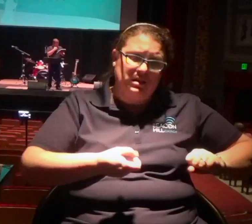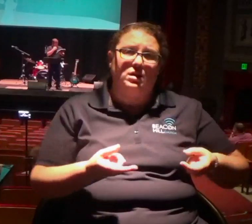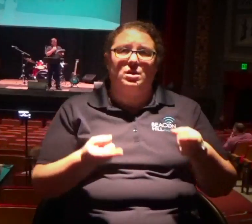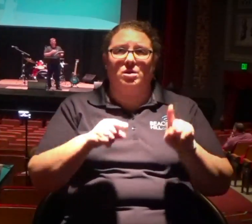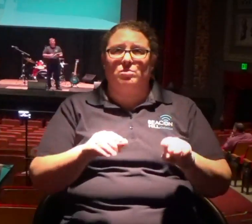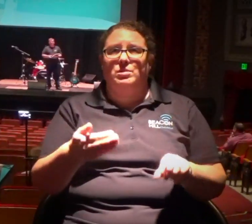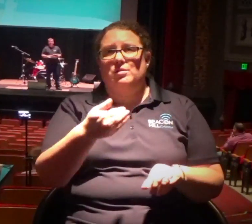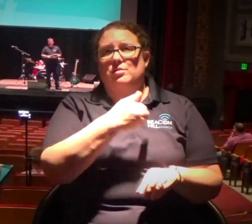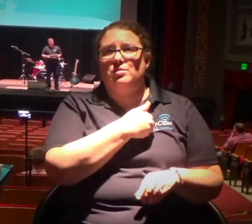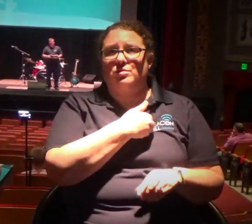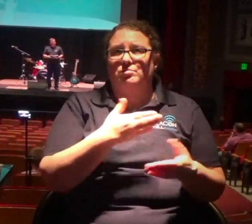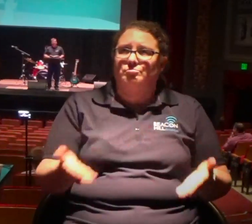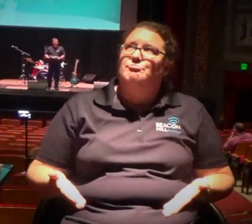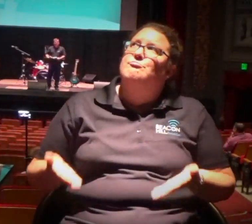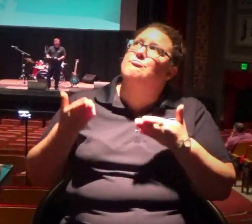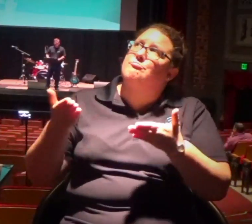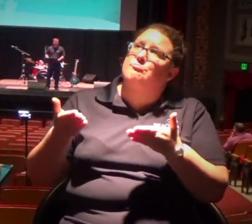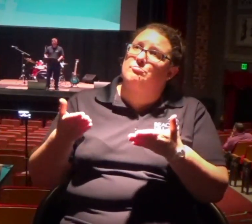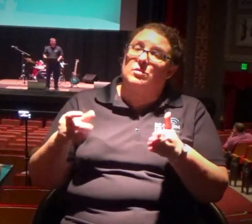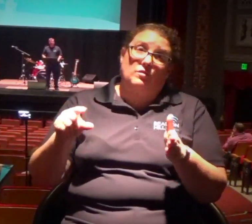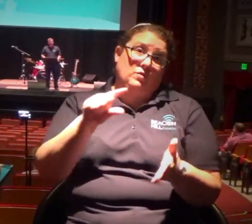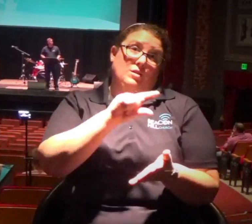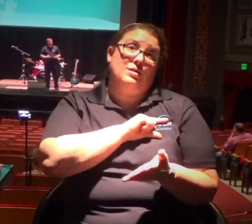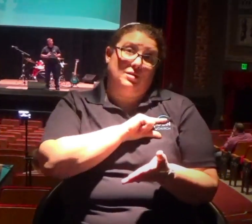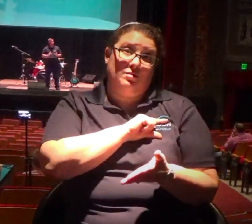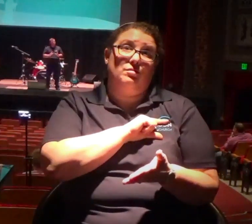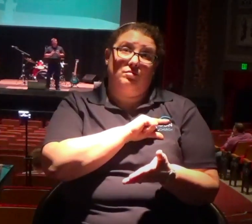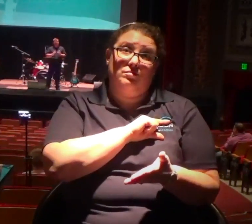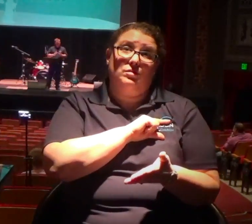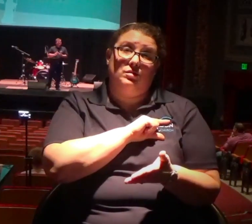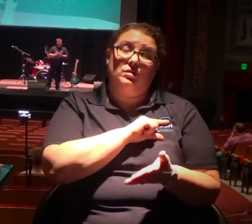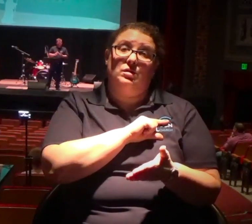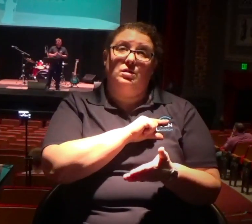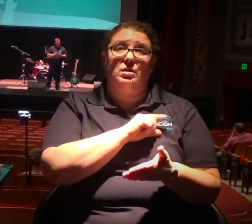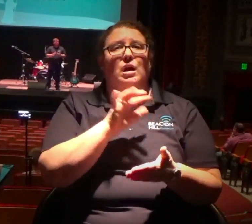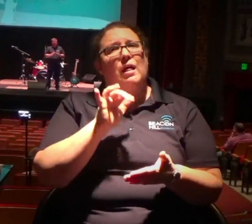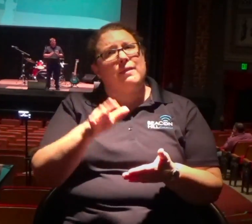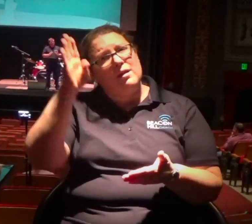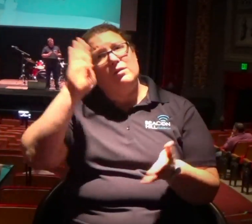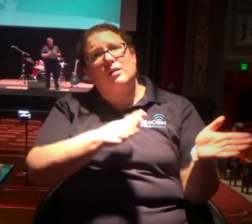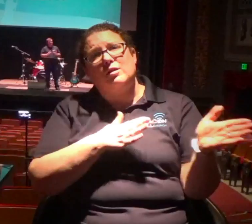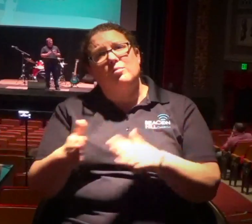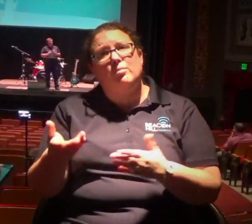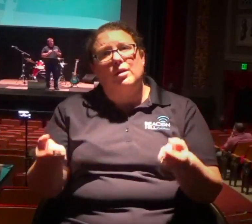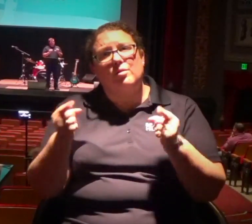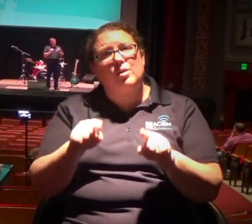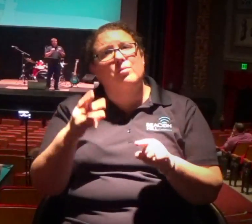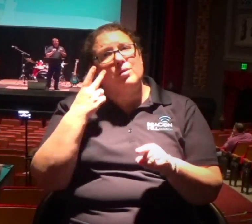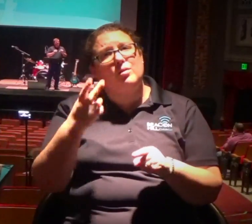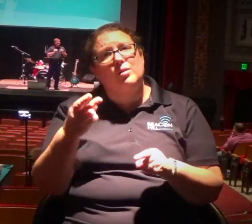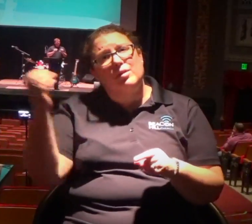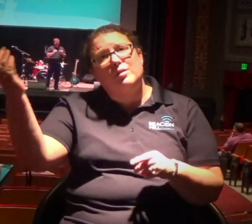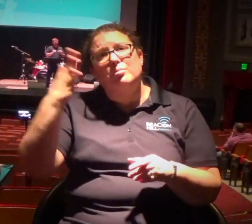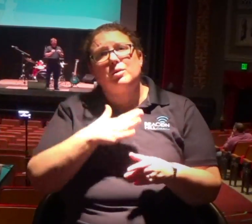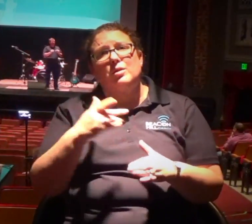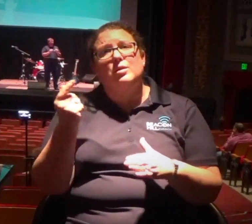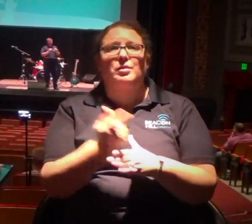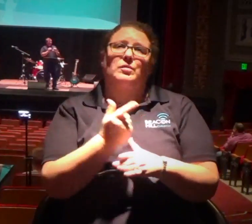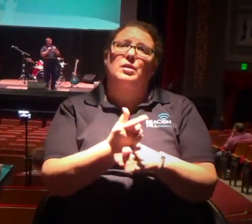for guilt. This was God's plan. When we look at the beauty of the gospel of Jesus Christ, we see it was God's plan all